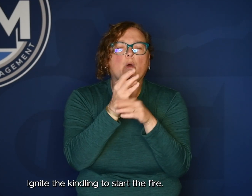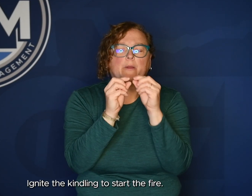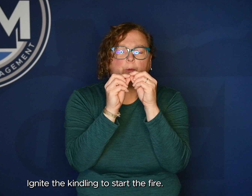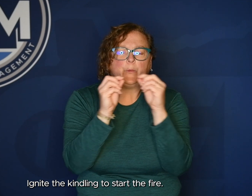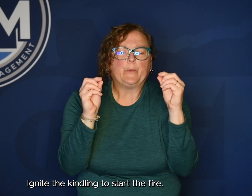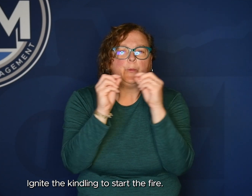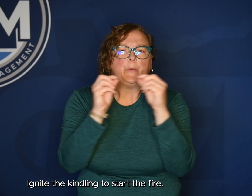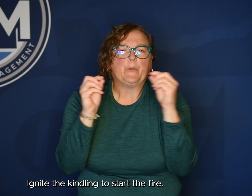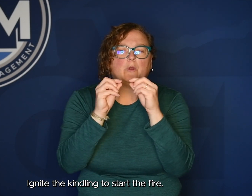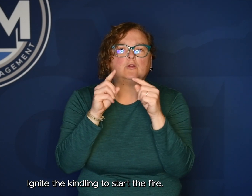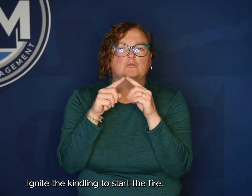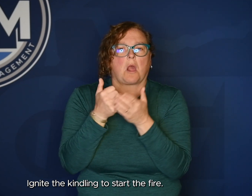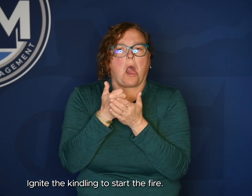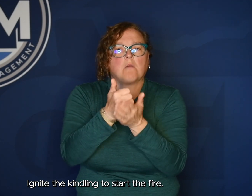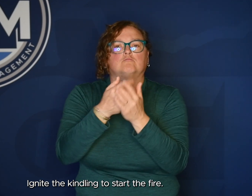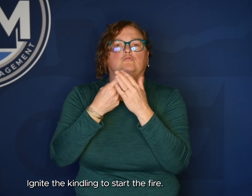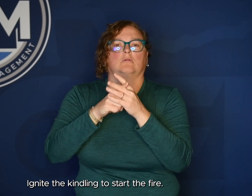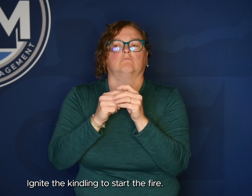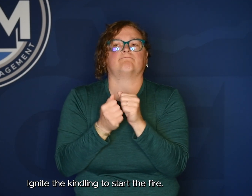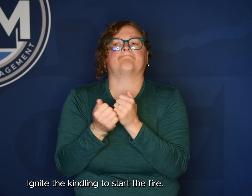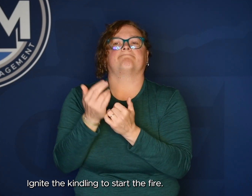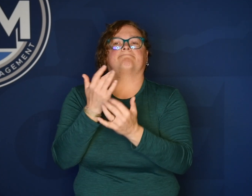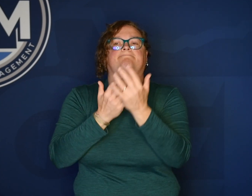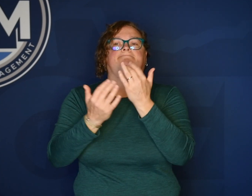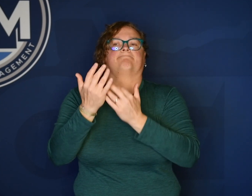Ignite the kindling to start the fire.